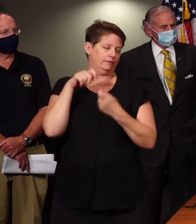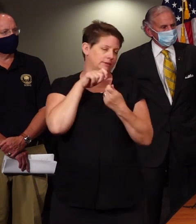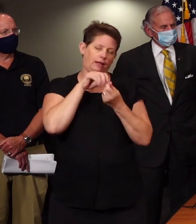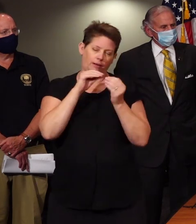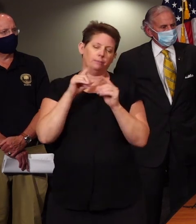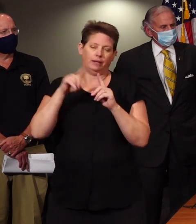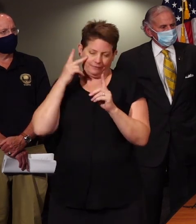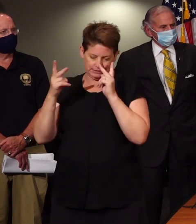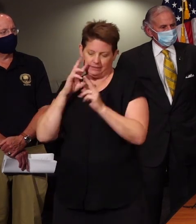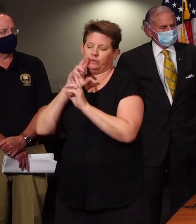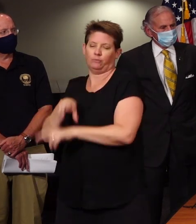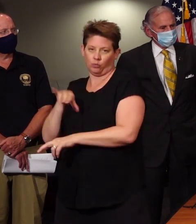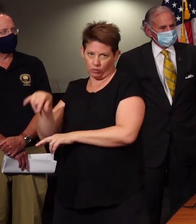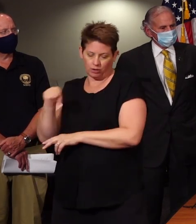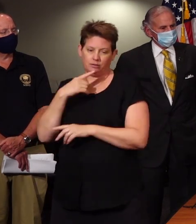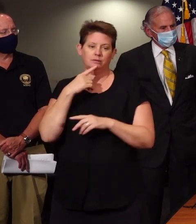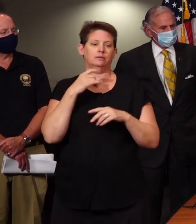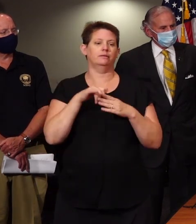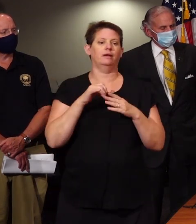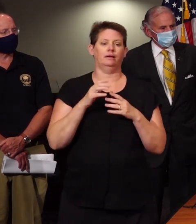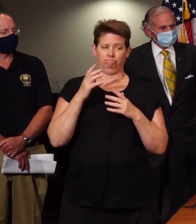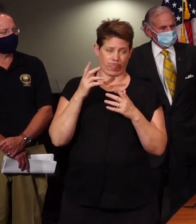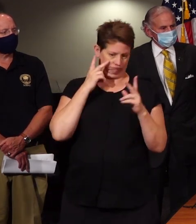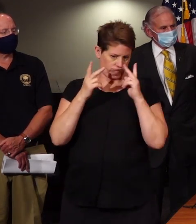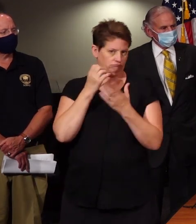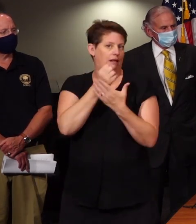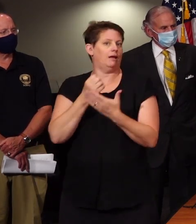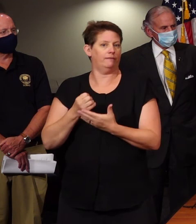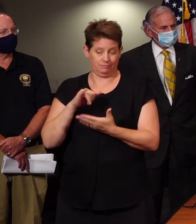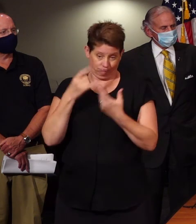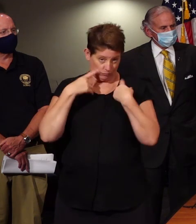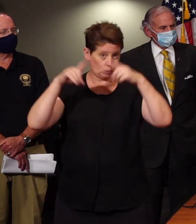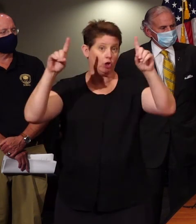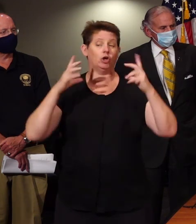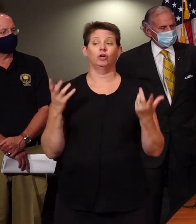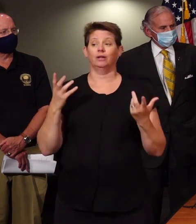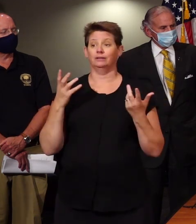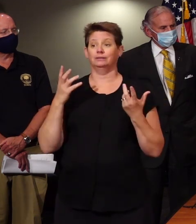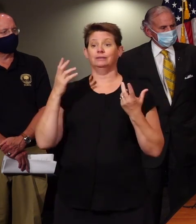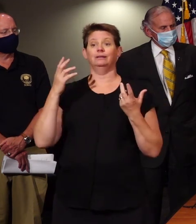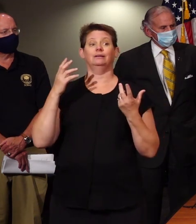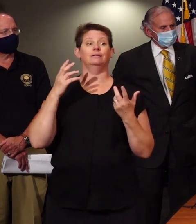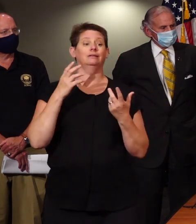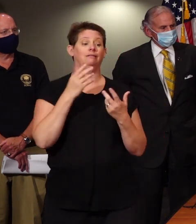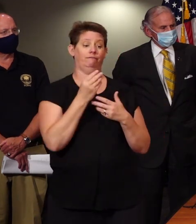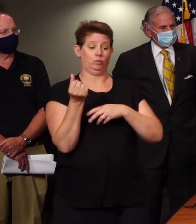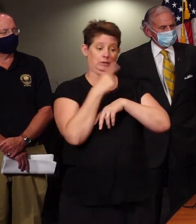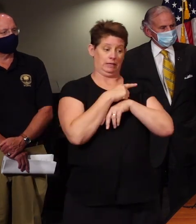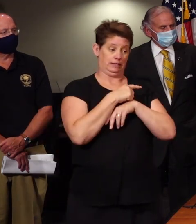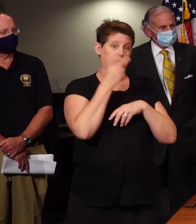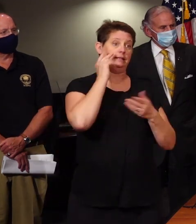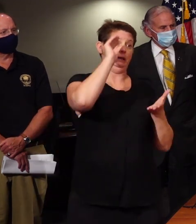figure. But there's abundant evidence that they do work, and that the decline after the course of a few more days, you see